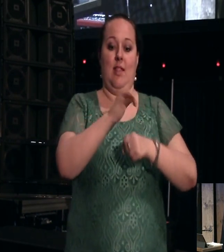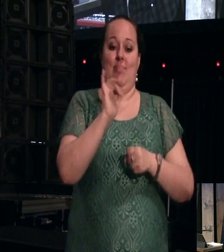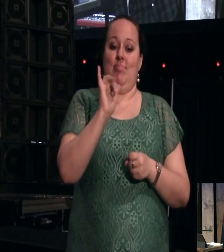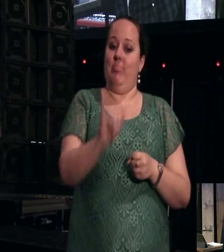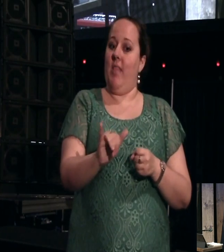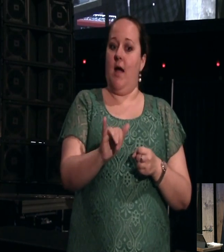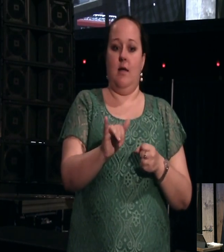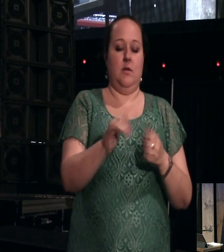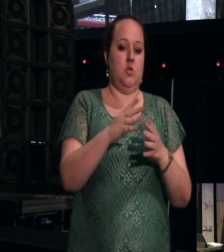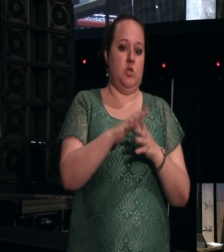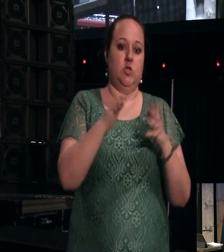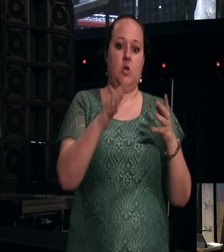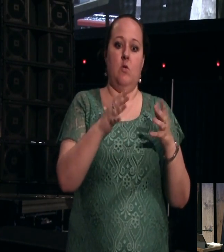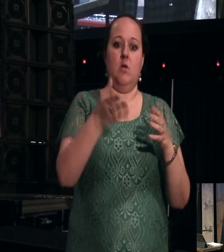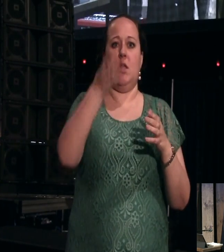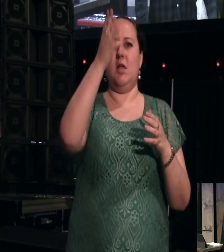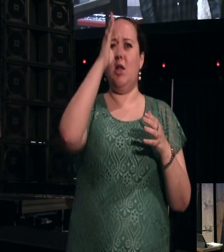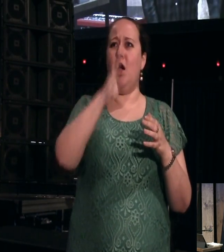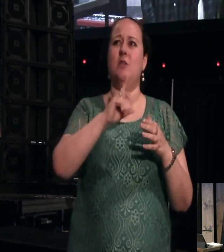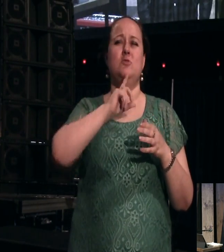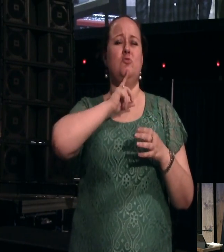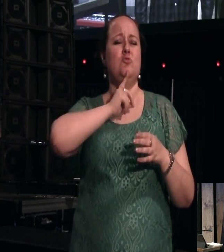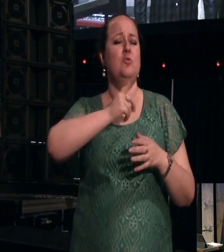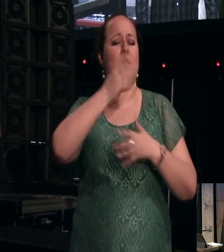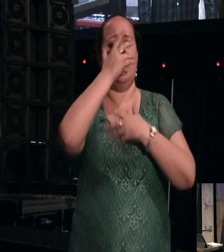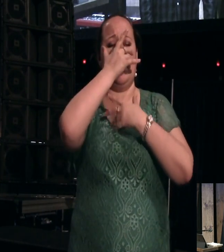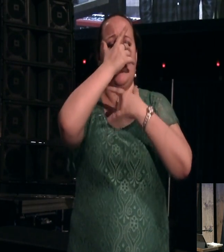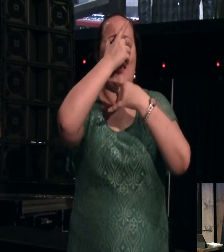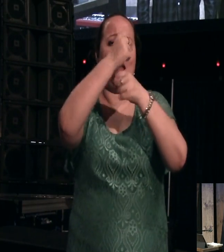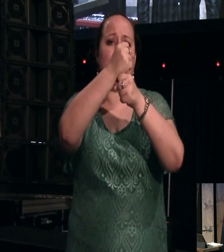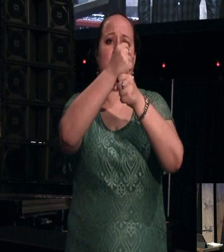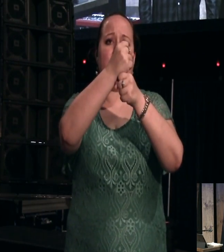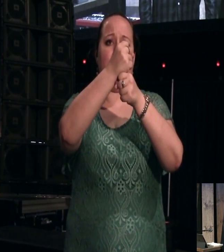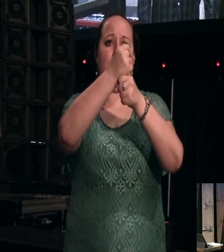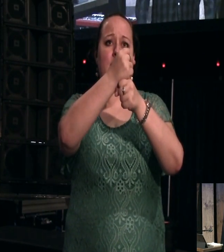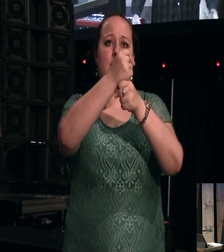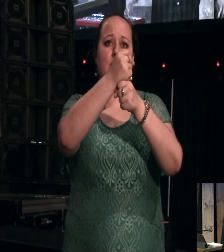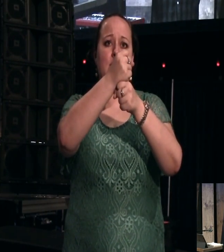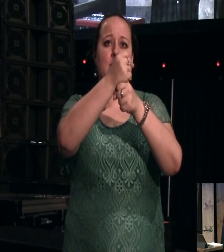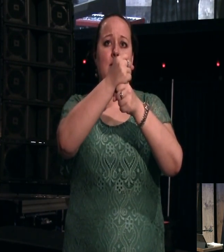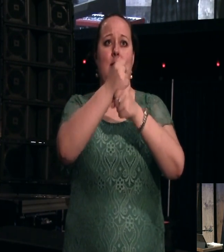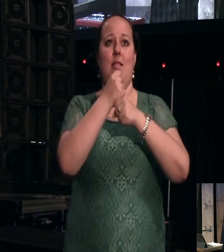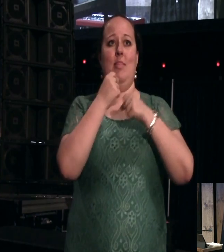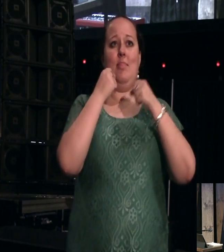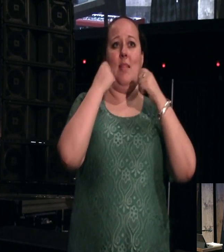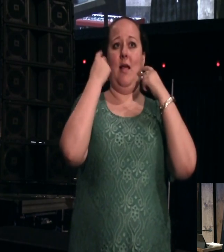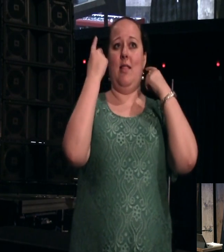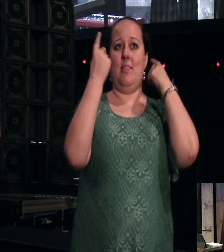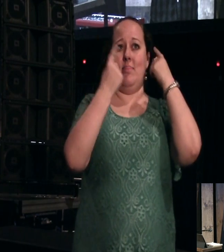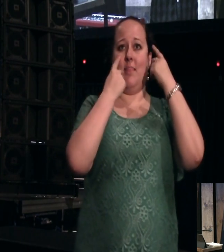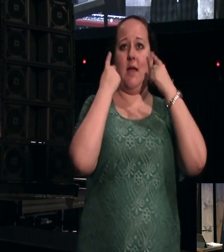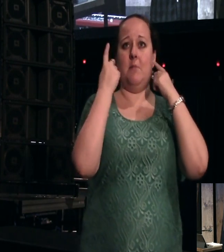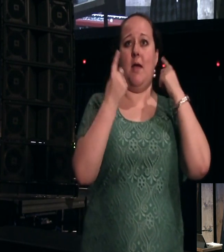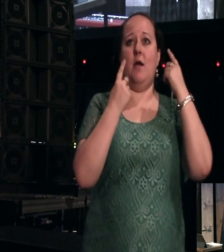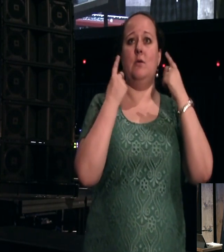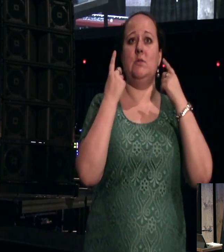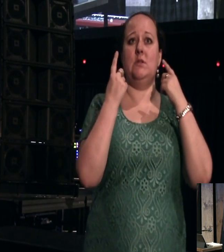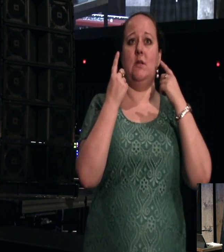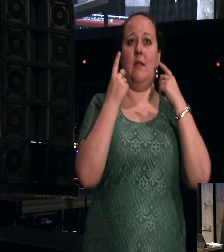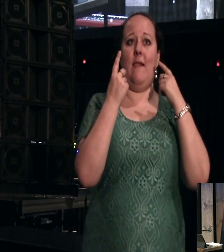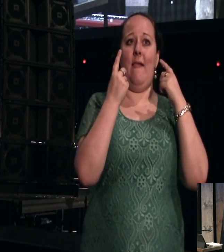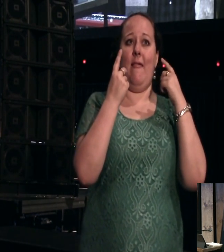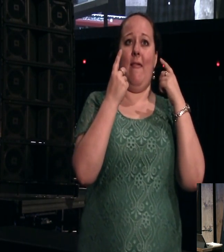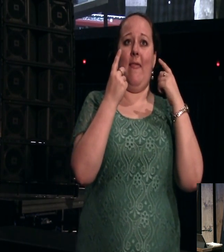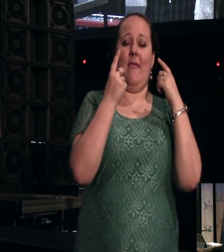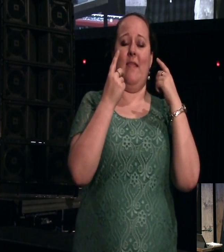They're so captivating. It's just a reminder of how captivating God truly is. You